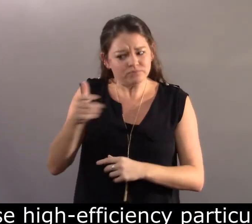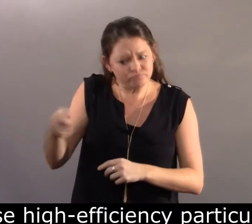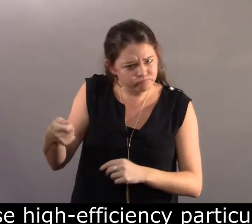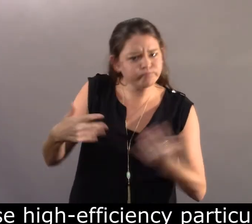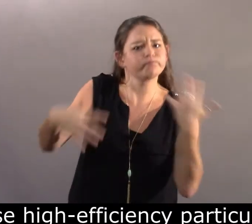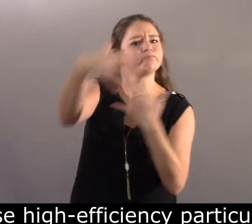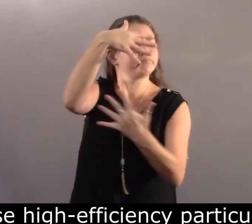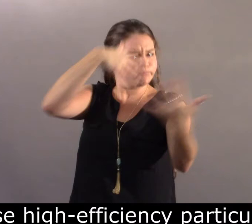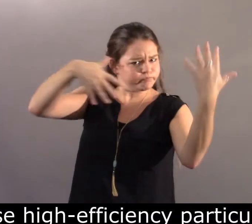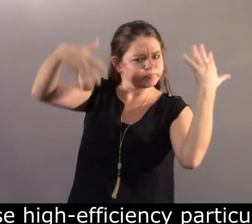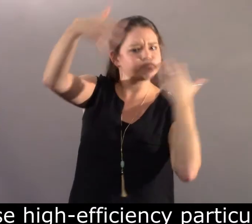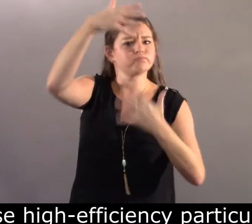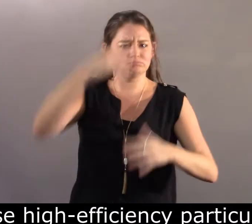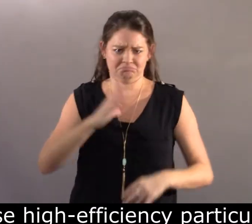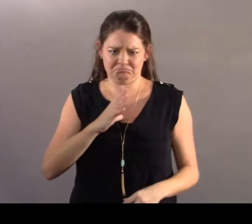HEPA filters.